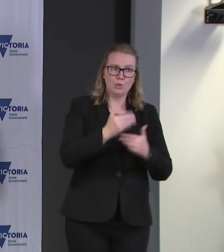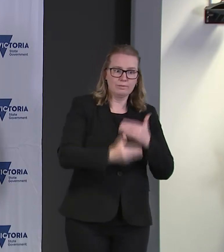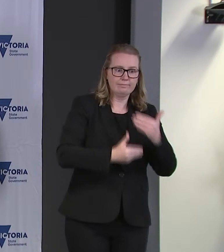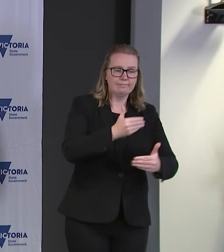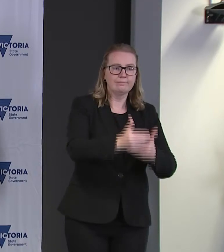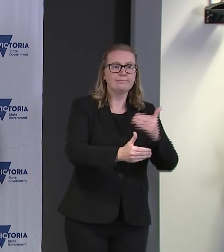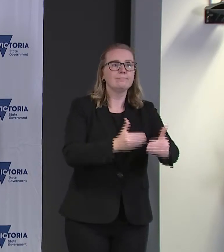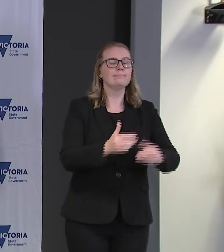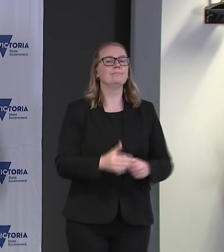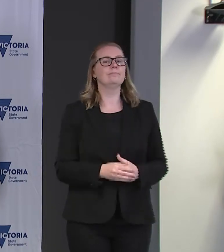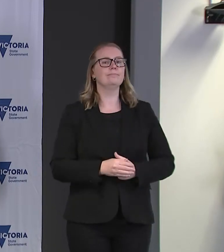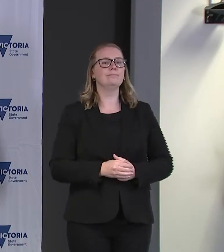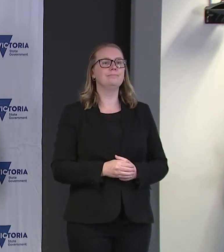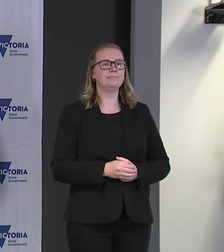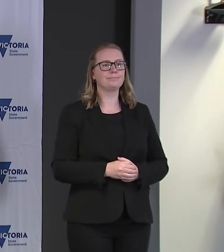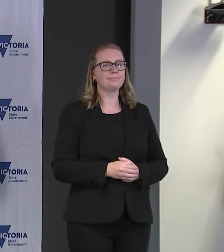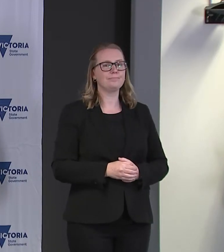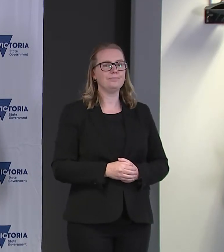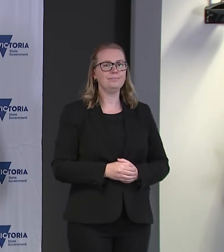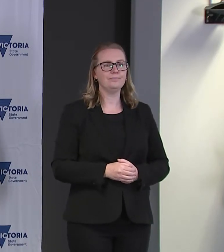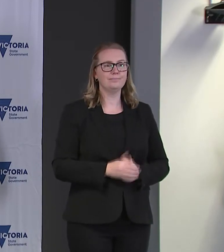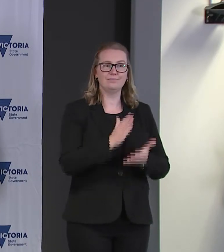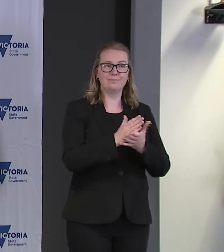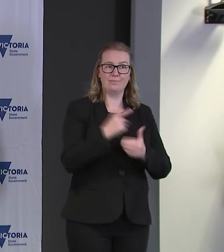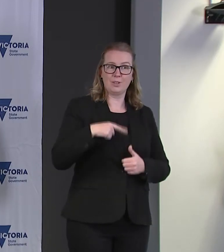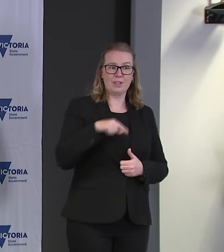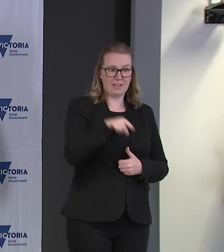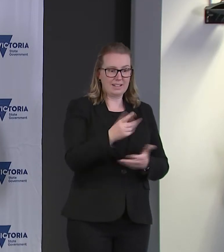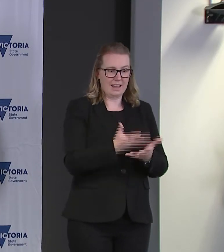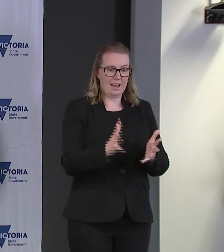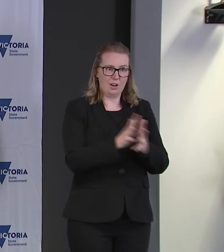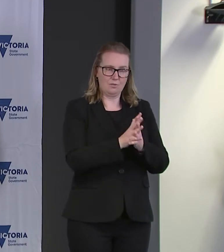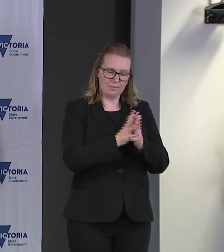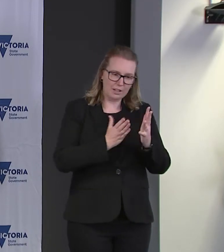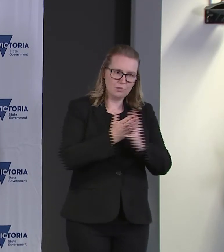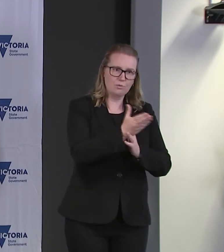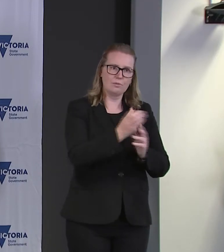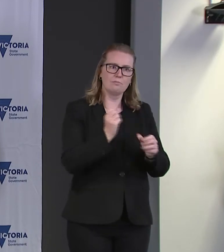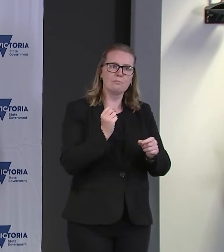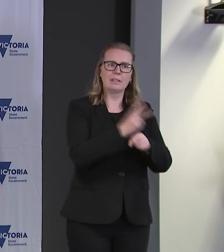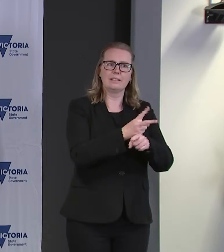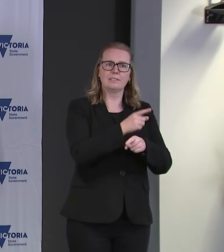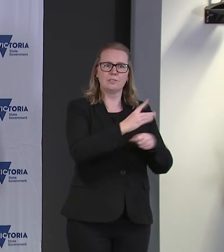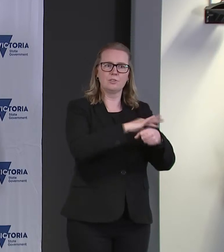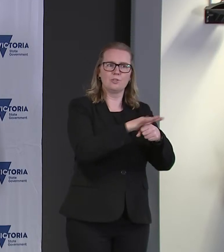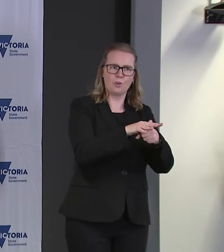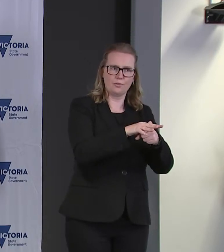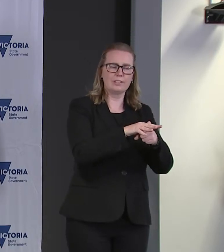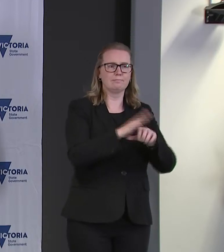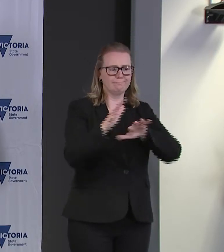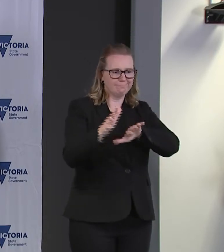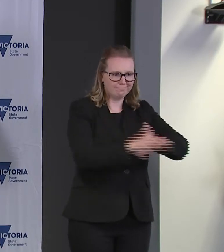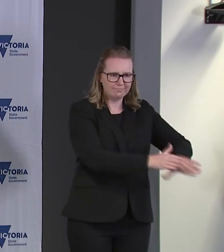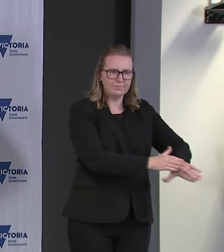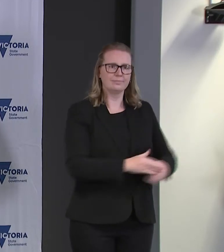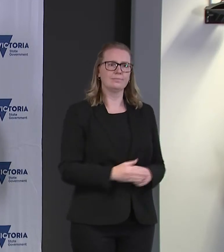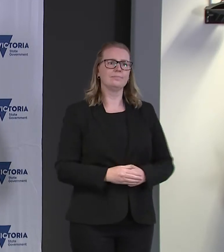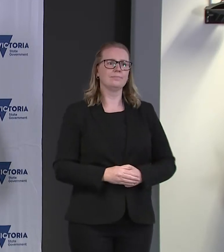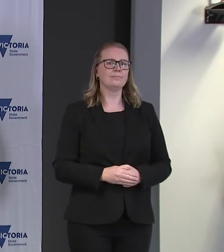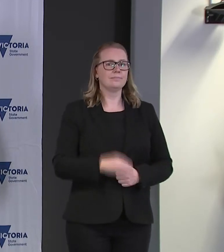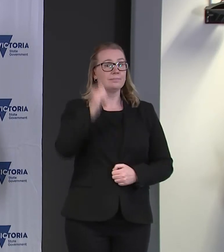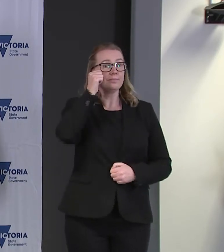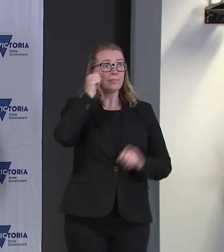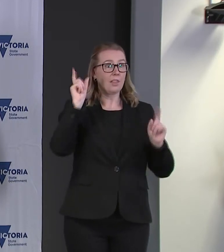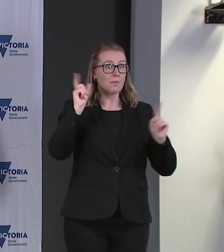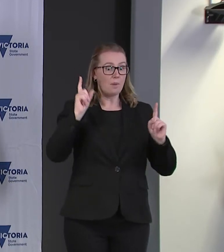hand. That is the off-ramp for this pandemic. We're on this trajectory at the moment, which we